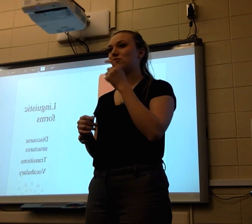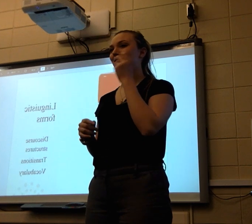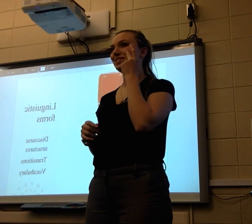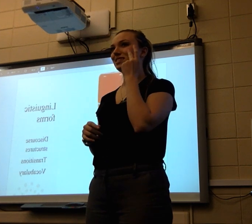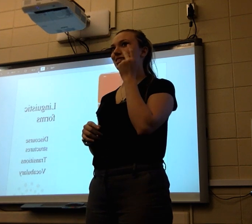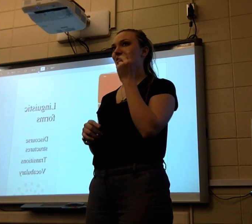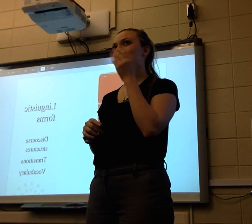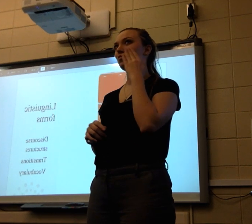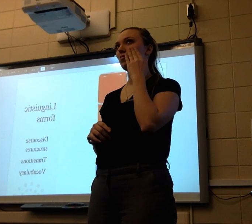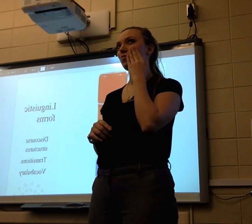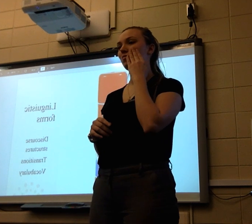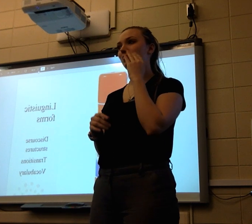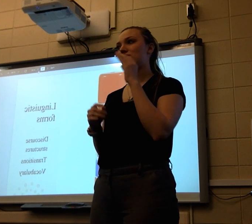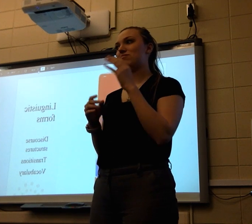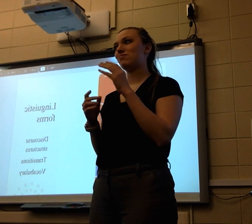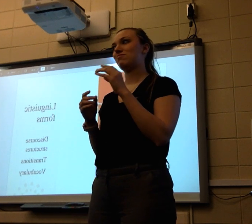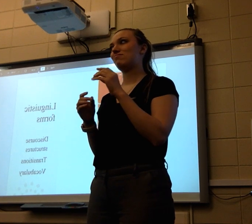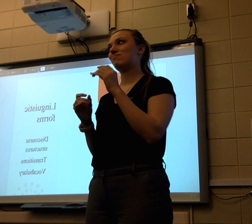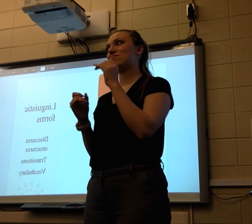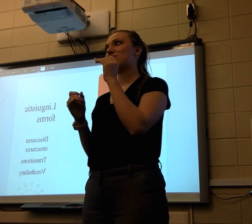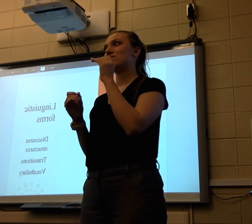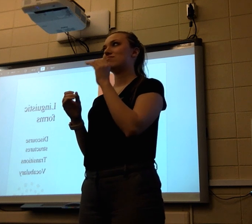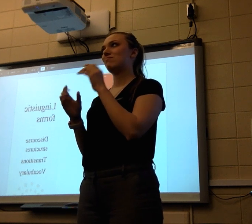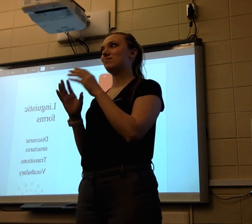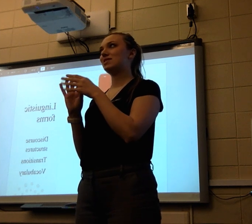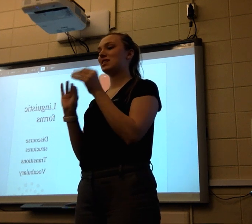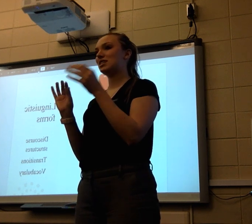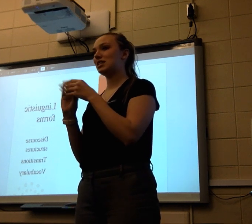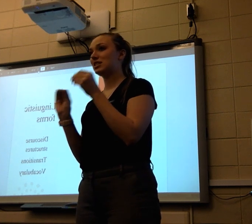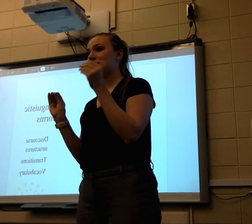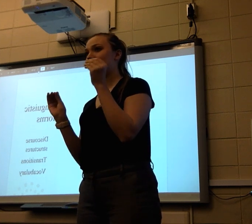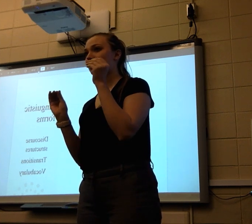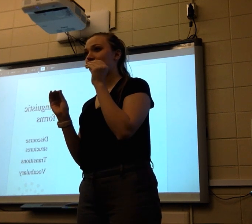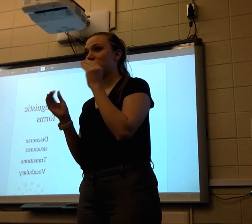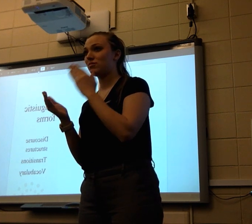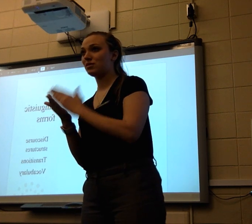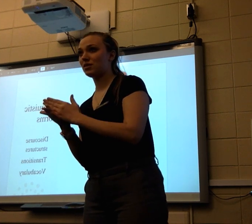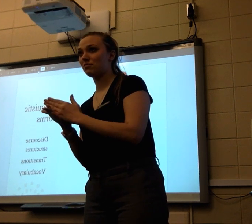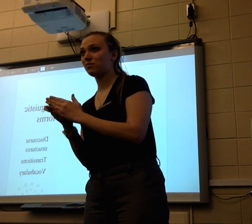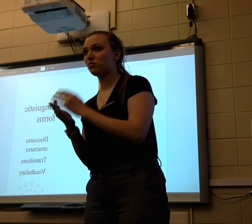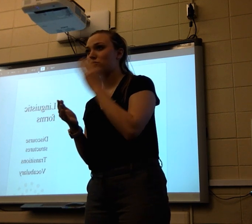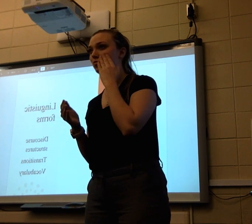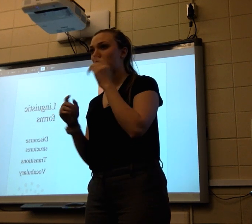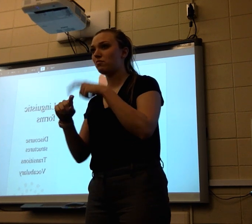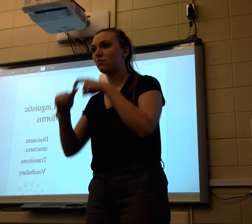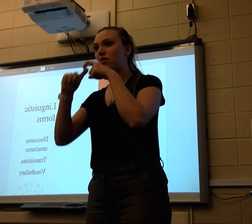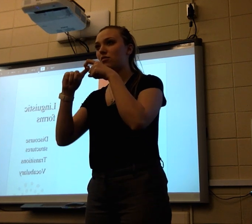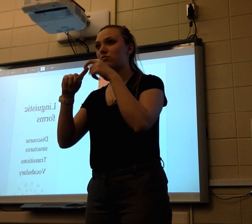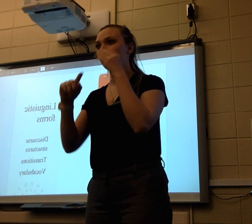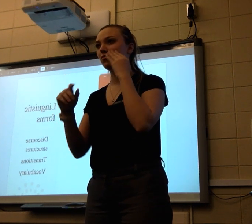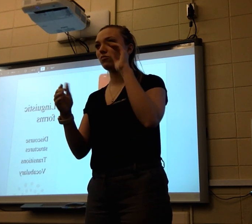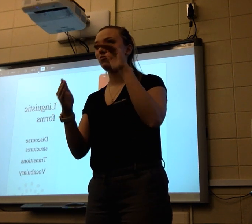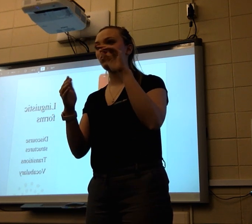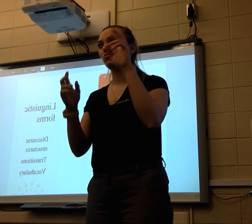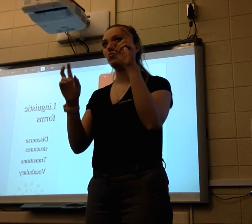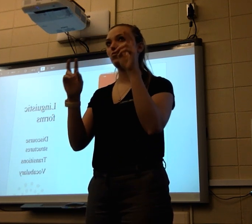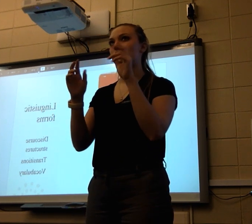a new topic is being introduced. I would even challenge you on Brenda's class for the College of Nursing. I'll have students like, oh,